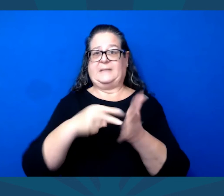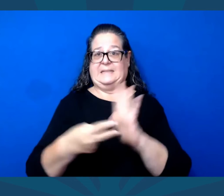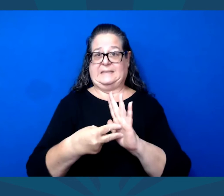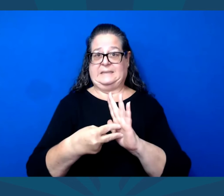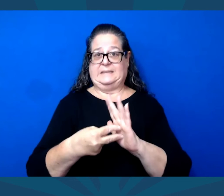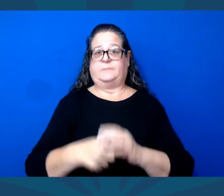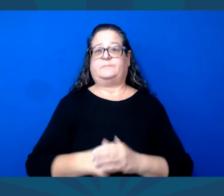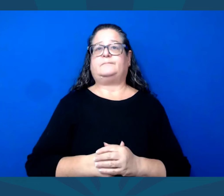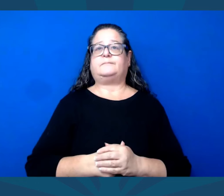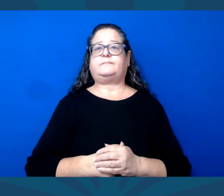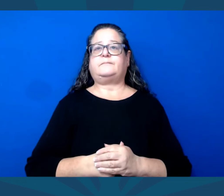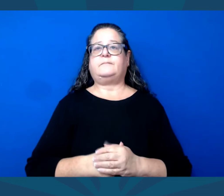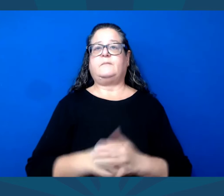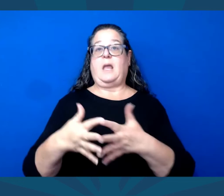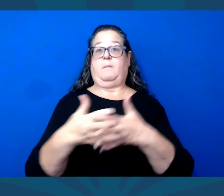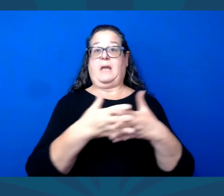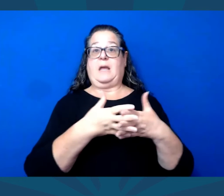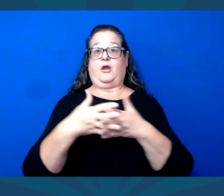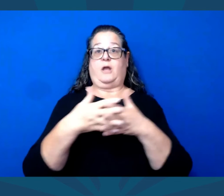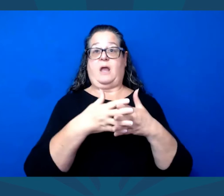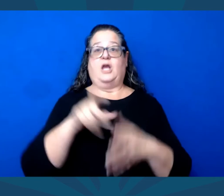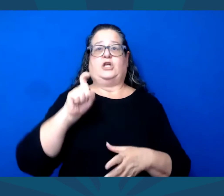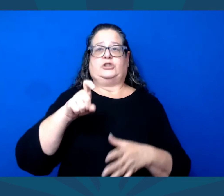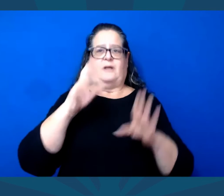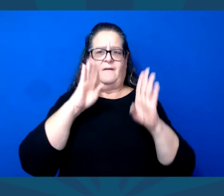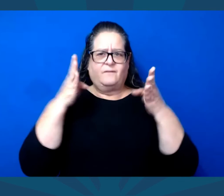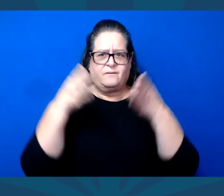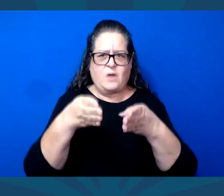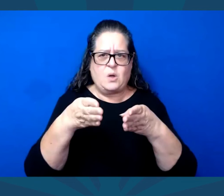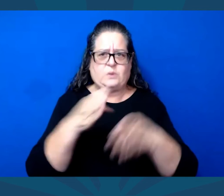interpreted as the founders intended it.